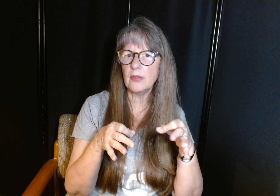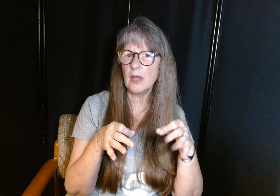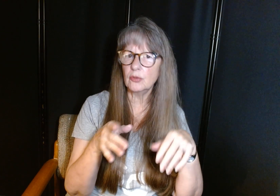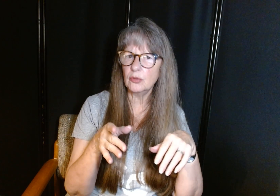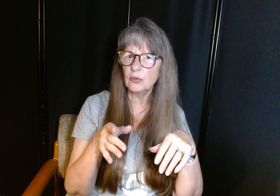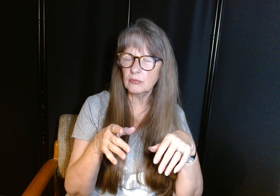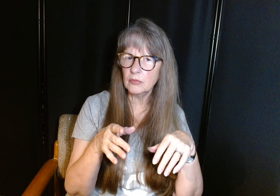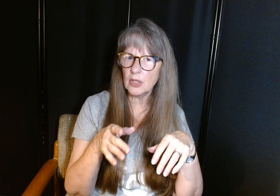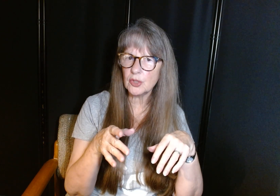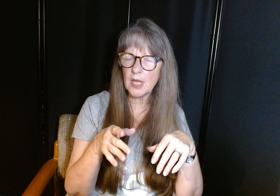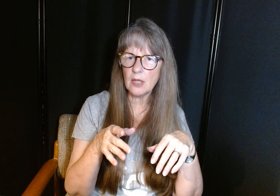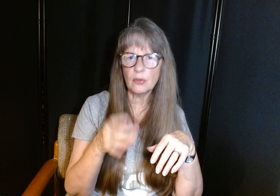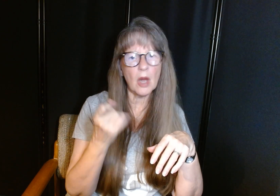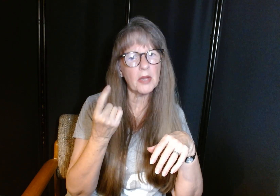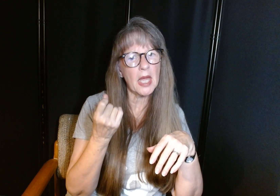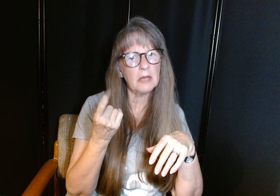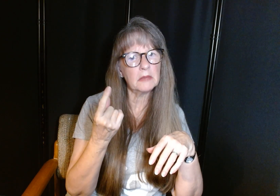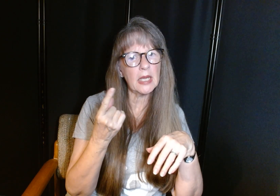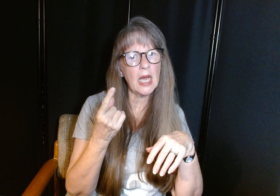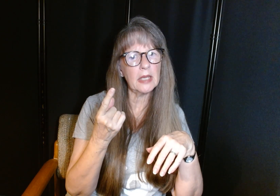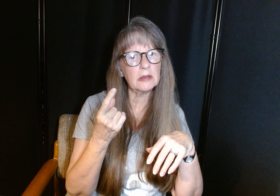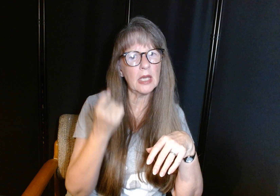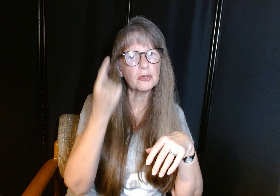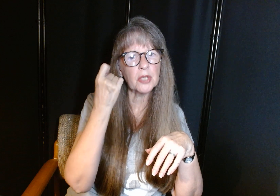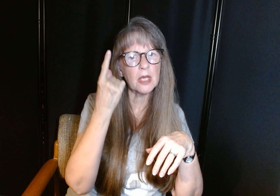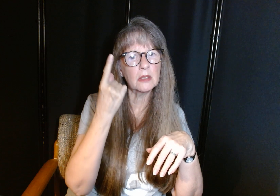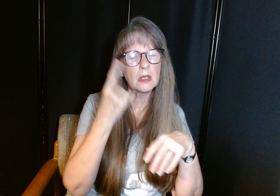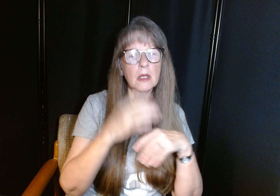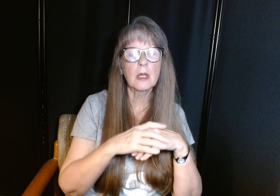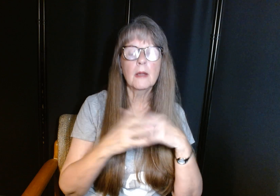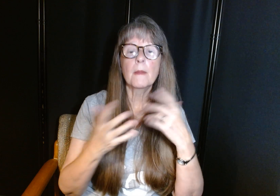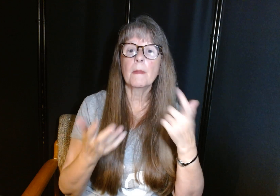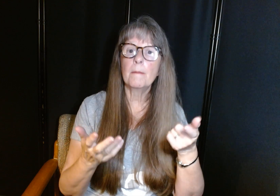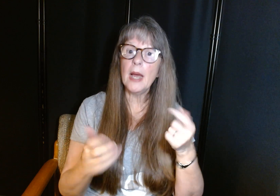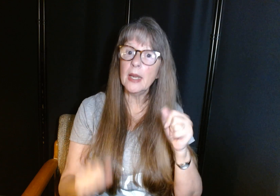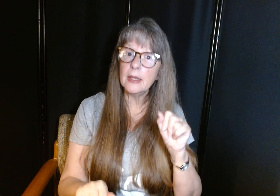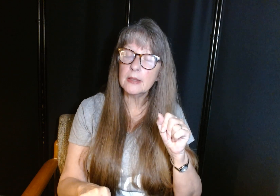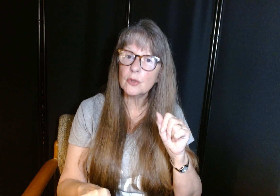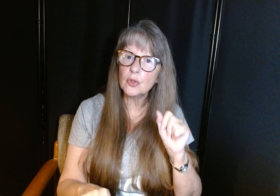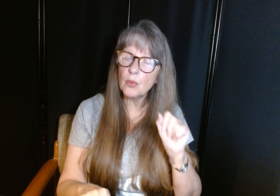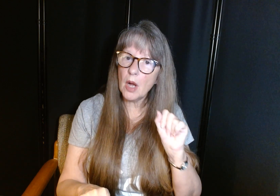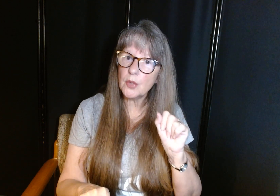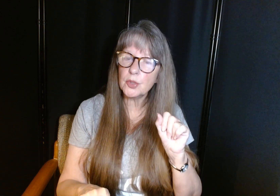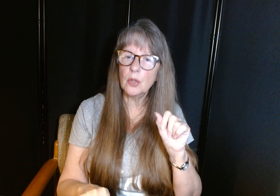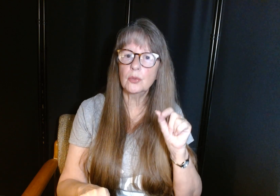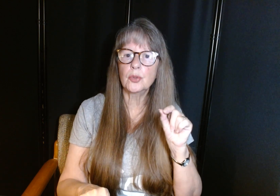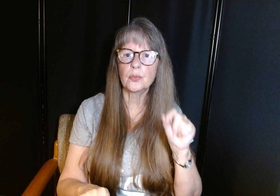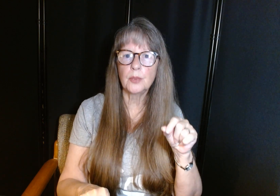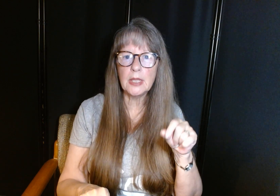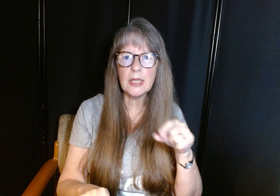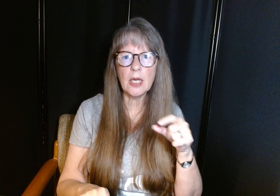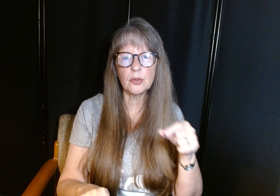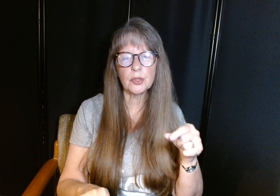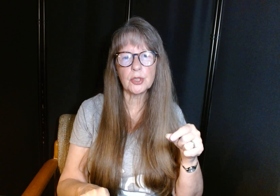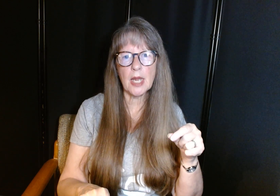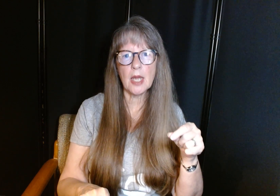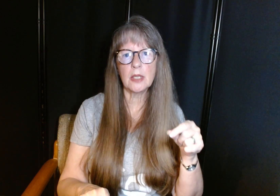go, you understand? And you go, oh yeah, I got it. I understand. But to really understand is